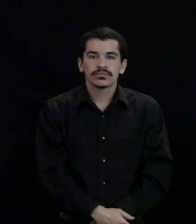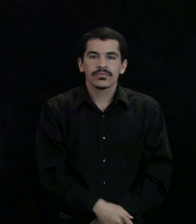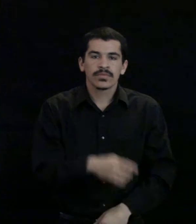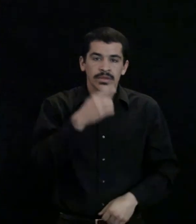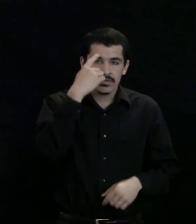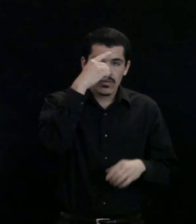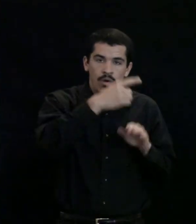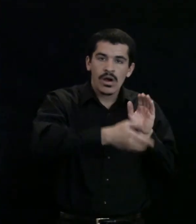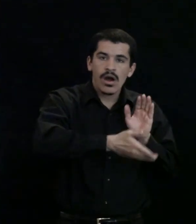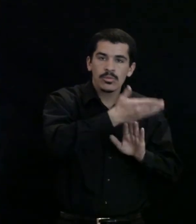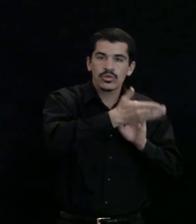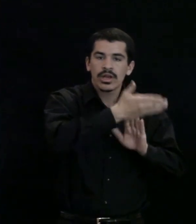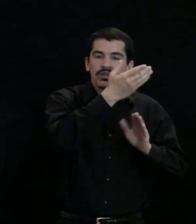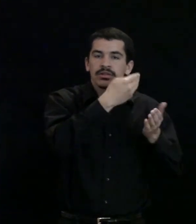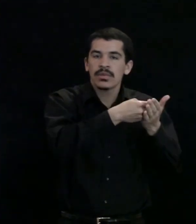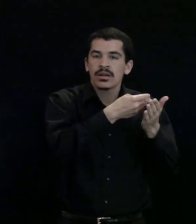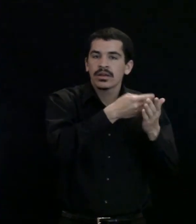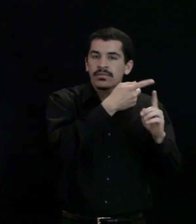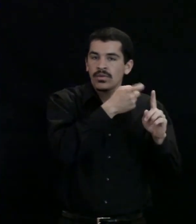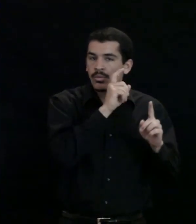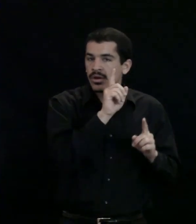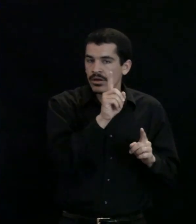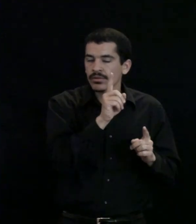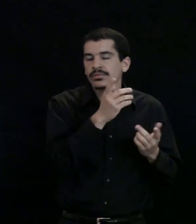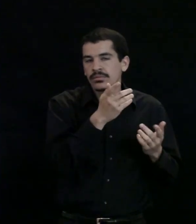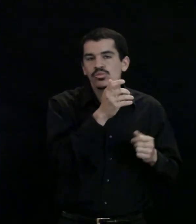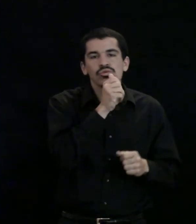Operations funding would be private.